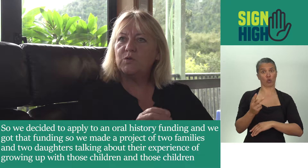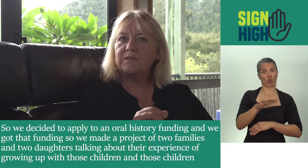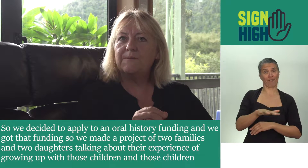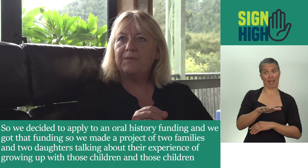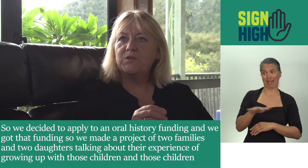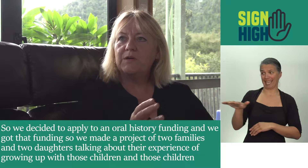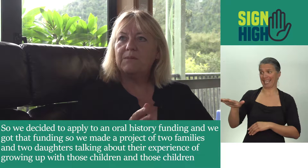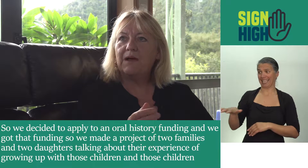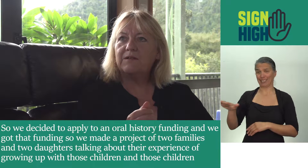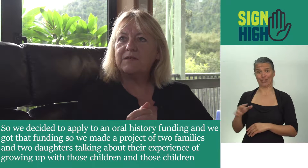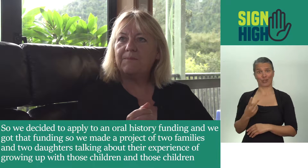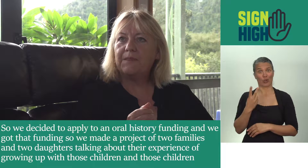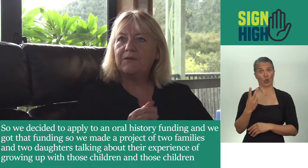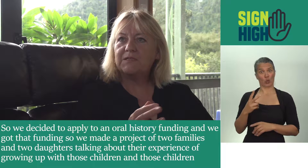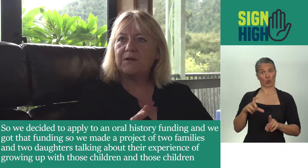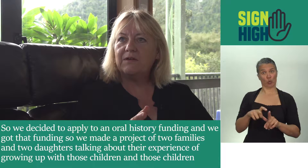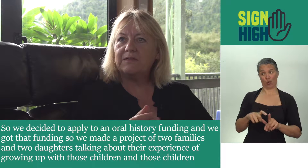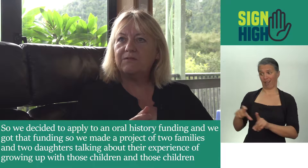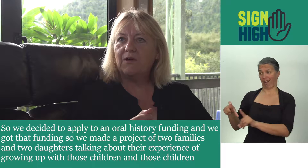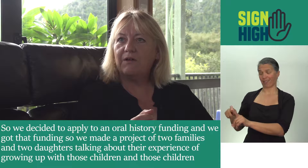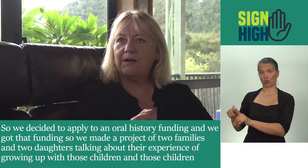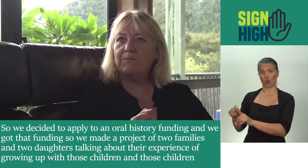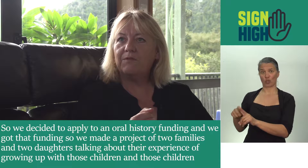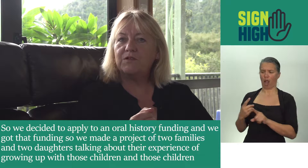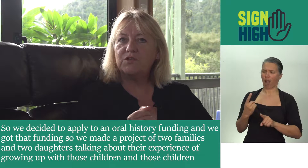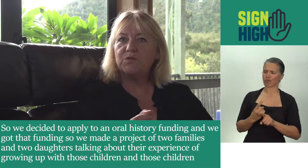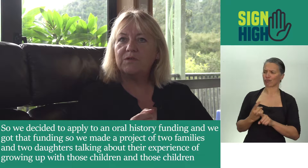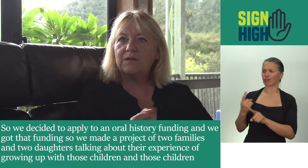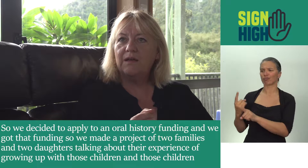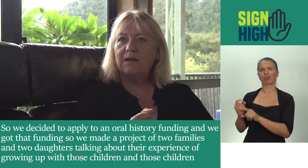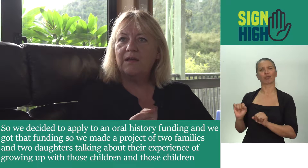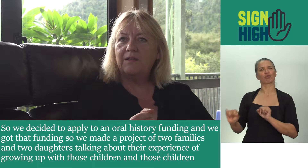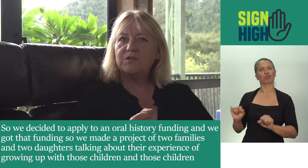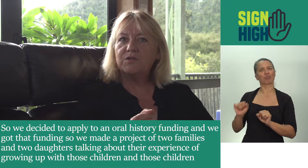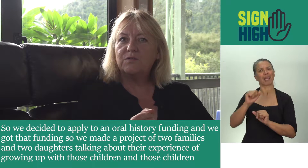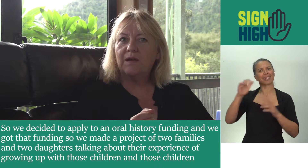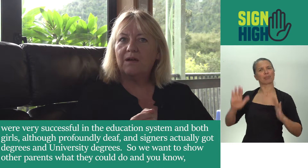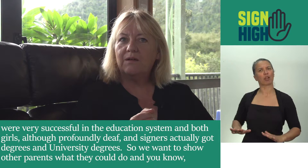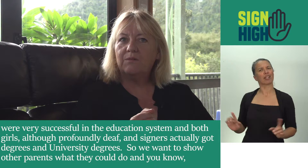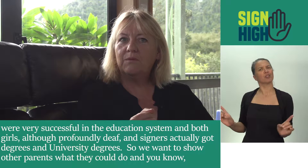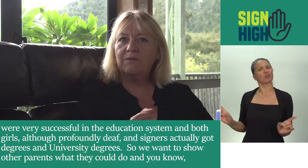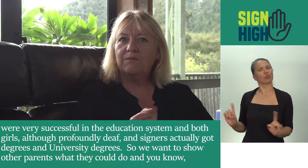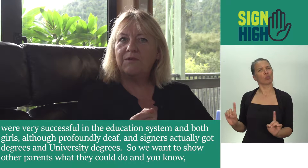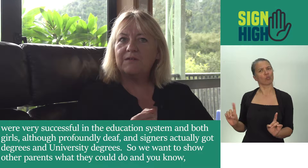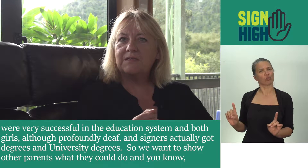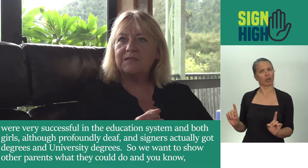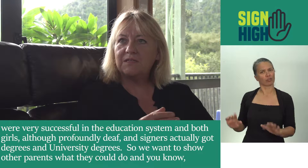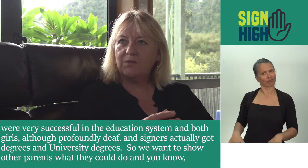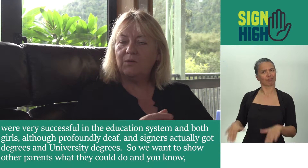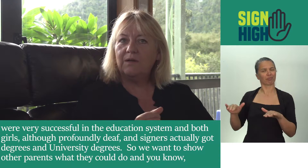daughters talking about their experience of growing up with those children, and those children were very successful